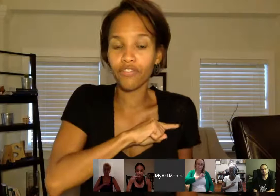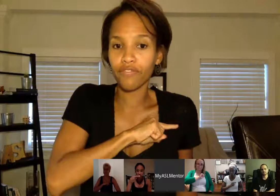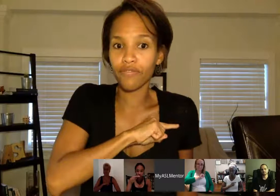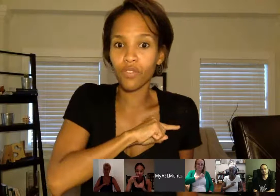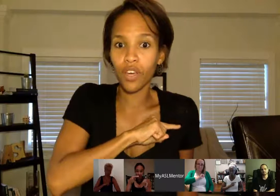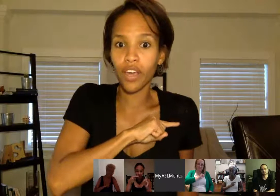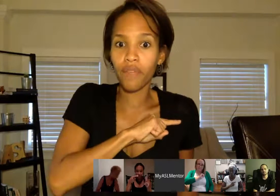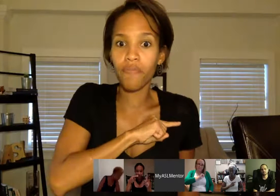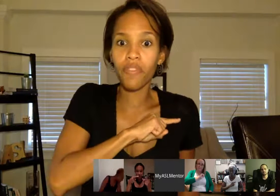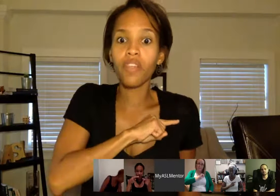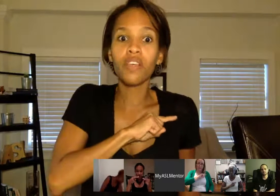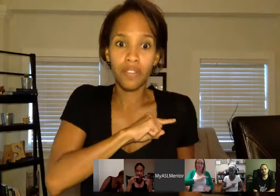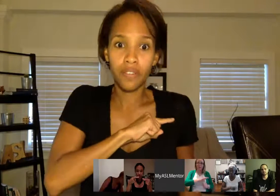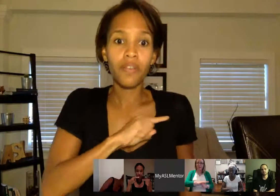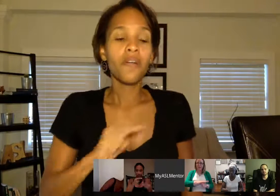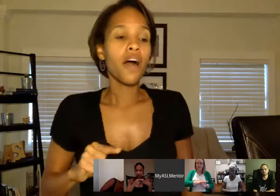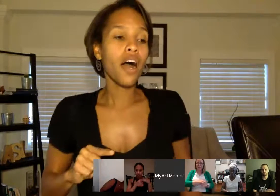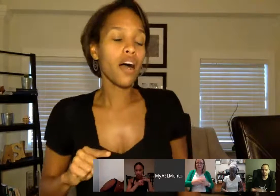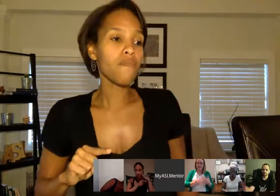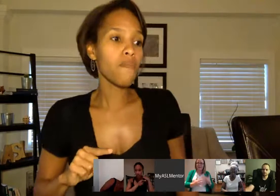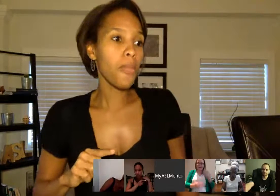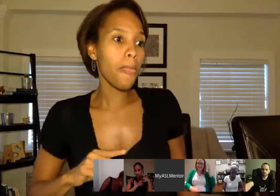scared. Okay?